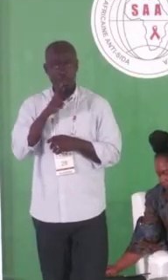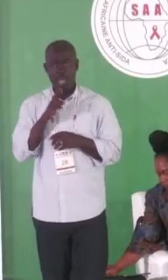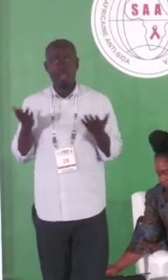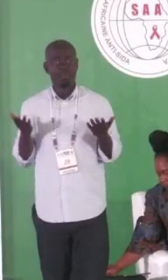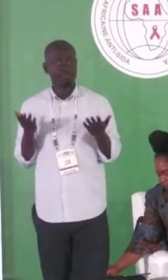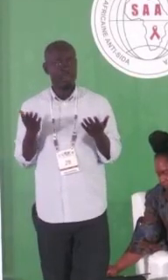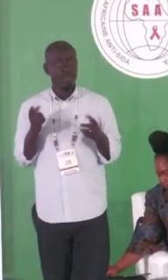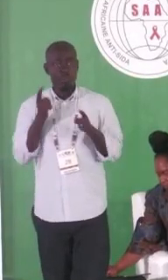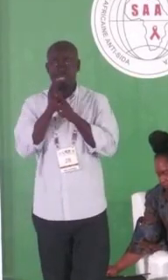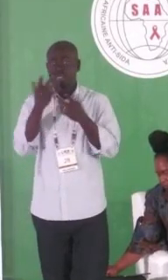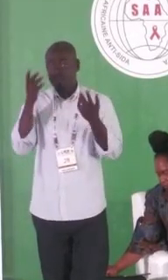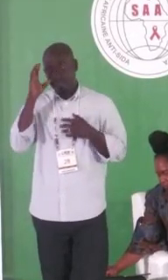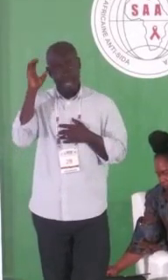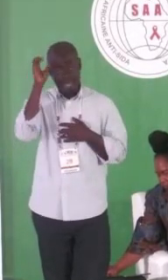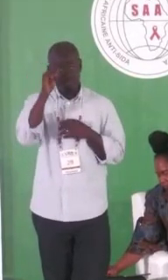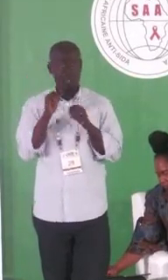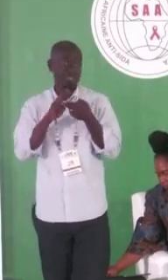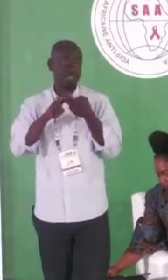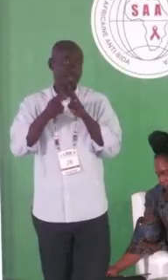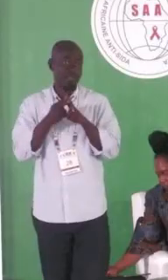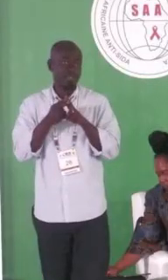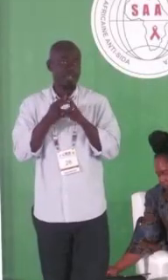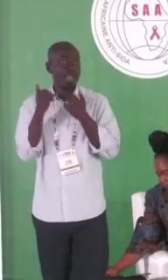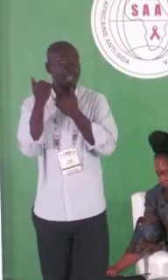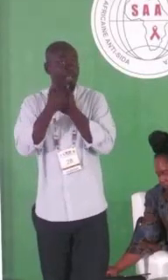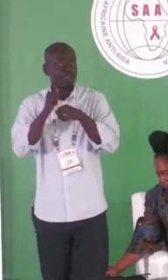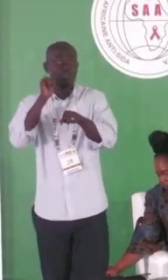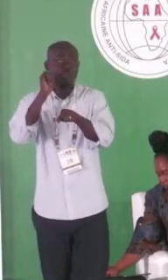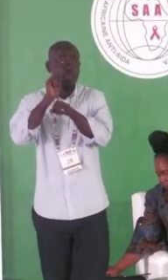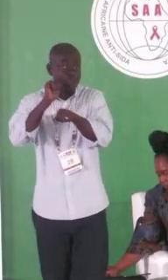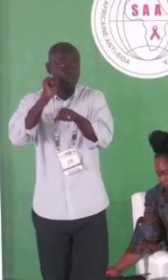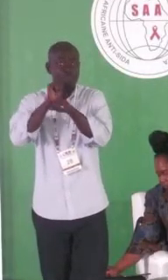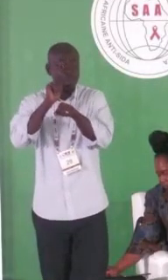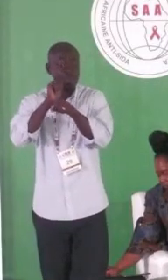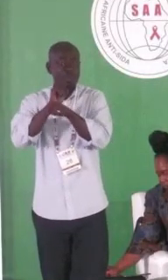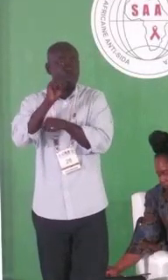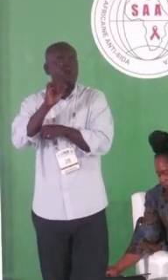have estimates, and countries have been working on syphilis forever.